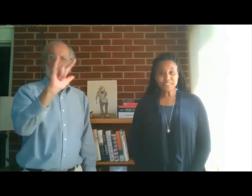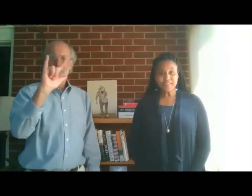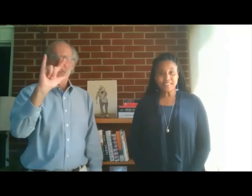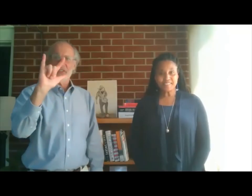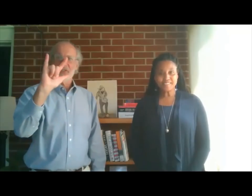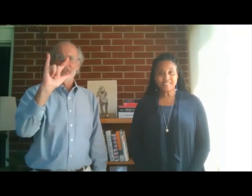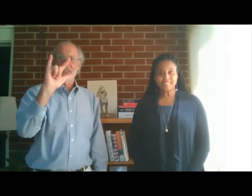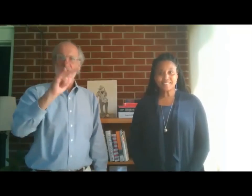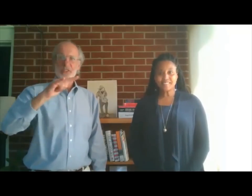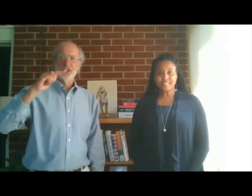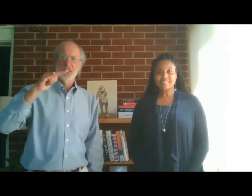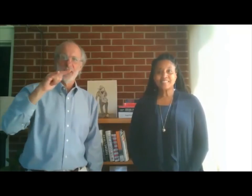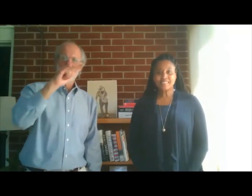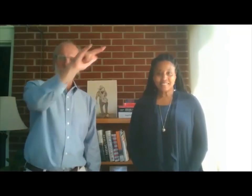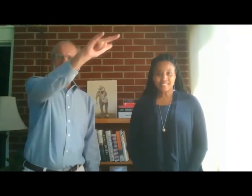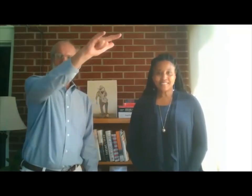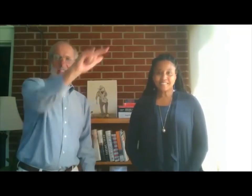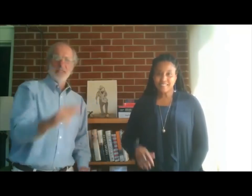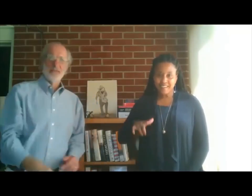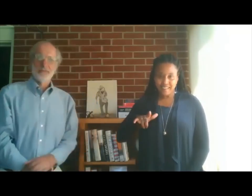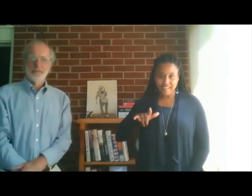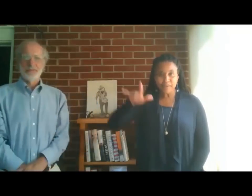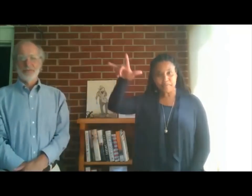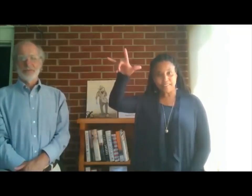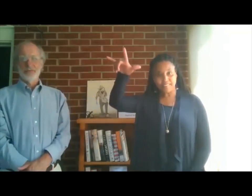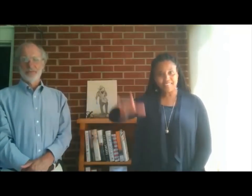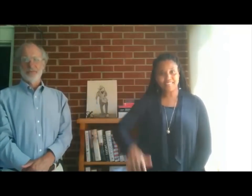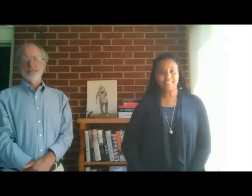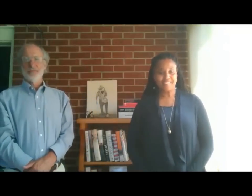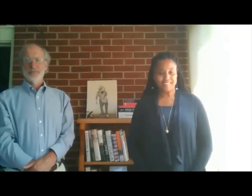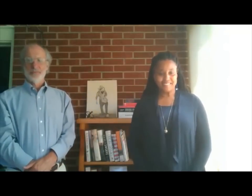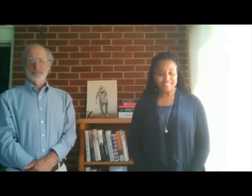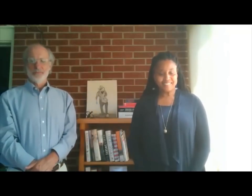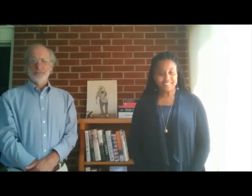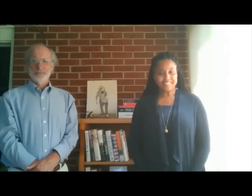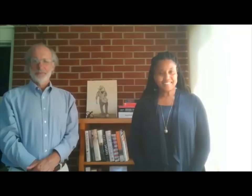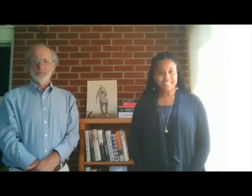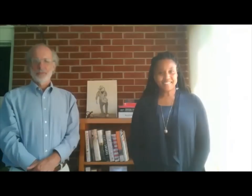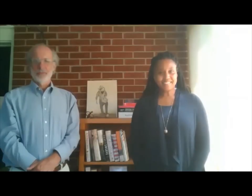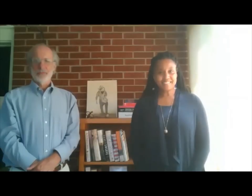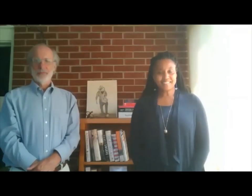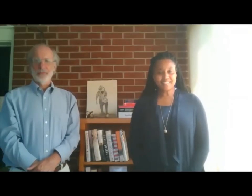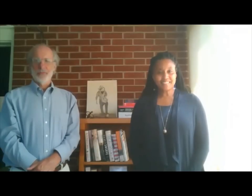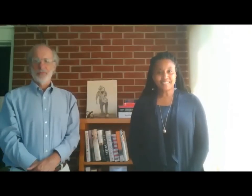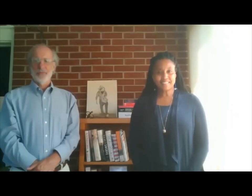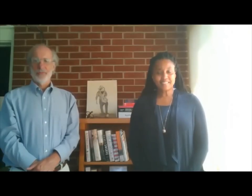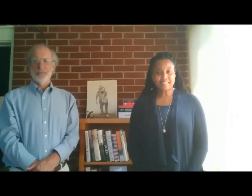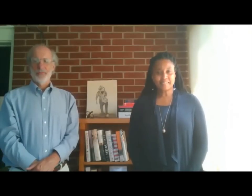Airplane. That's Your right. fingers are in this position. Airplane. Airplane.